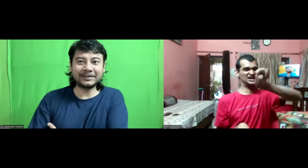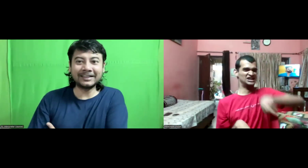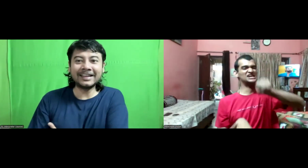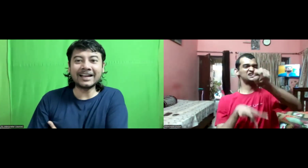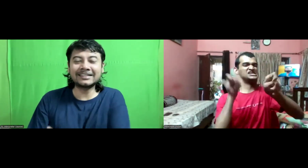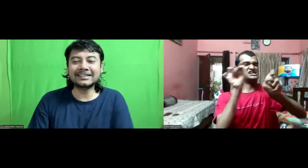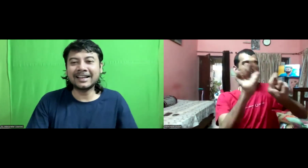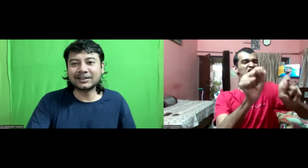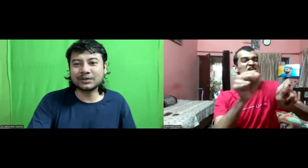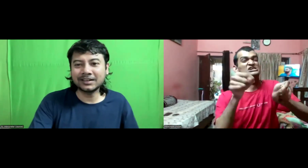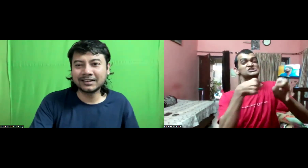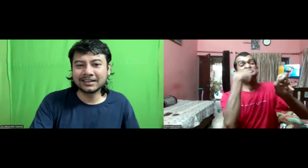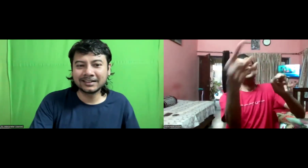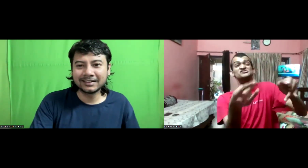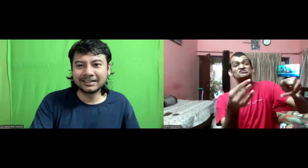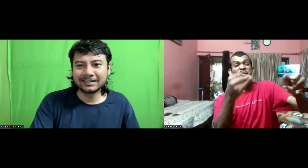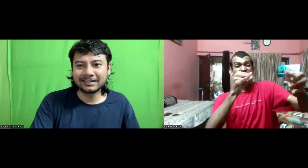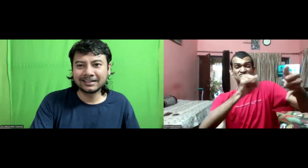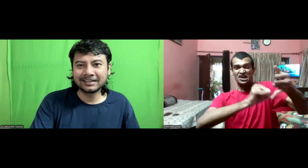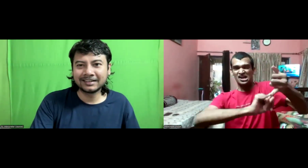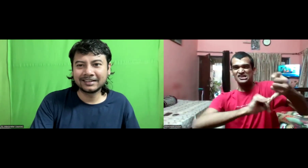Huh, so he acts just like Arjuna.